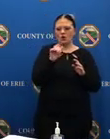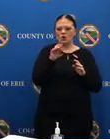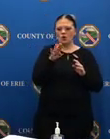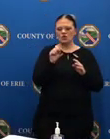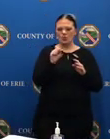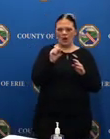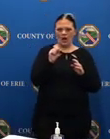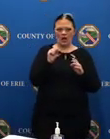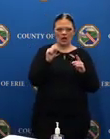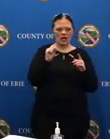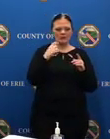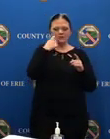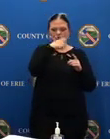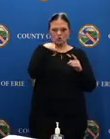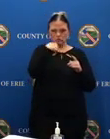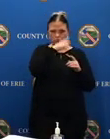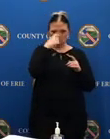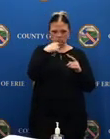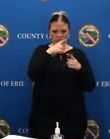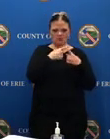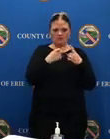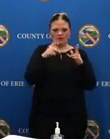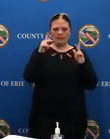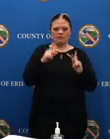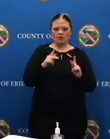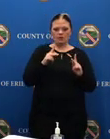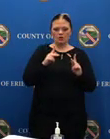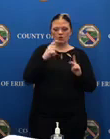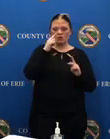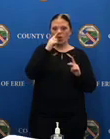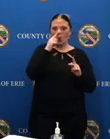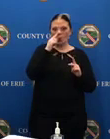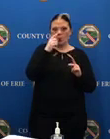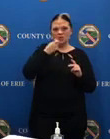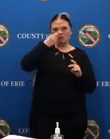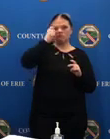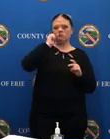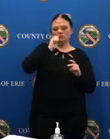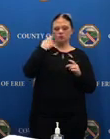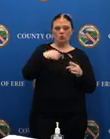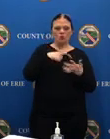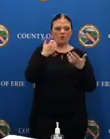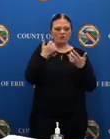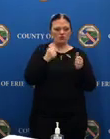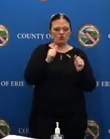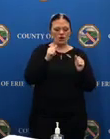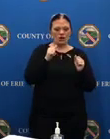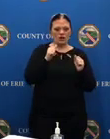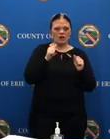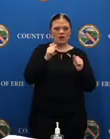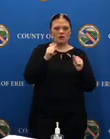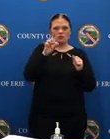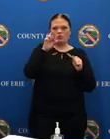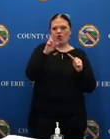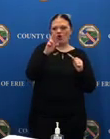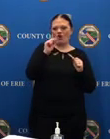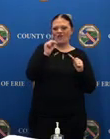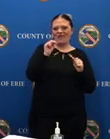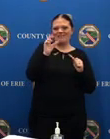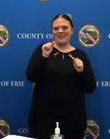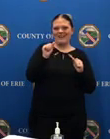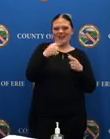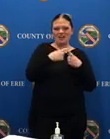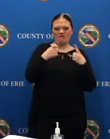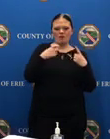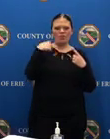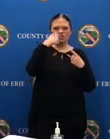were collected from the person's inside their nose, and so we have to try to extract the RNA from those